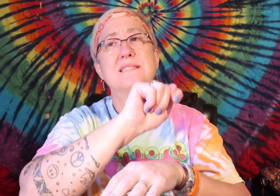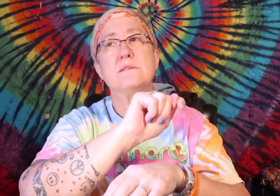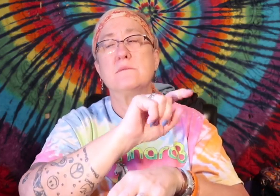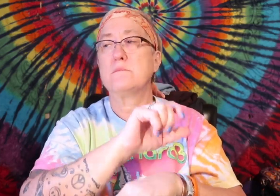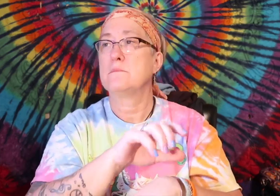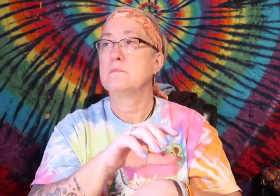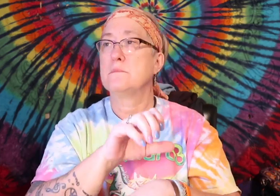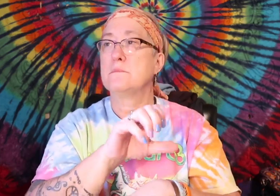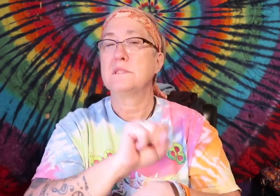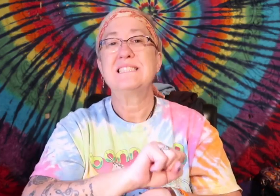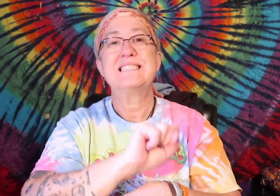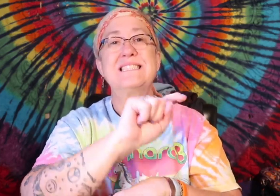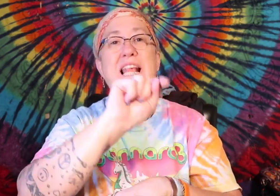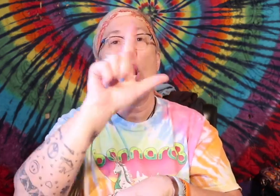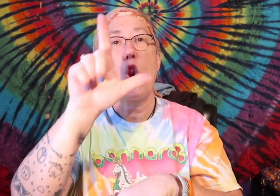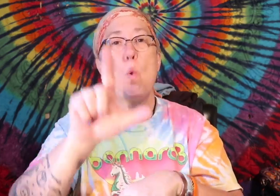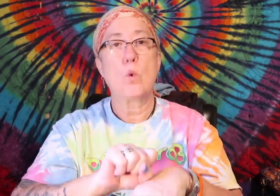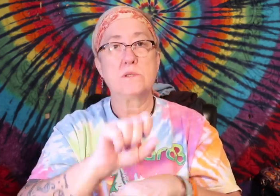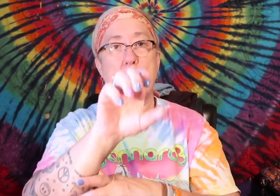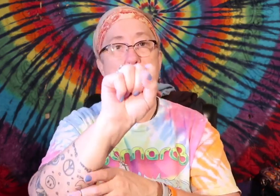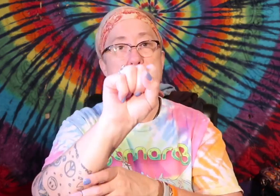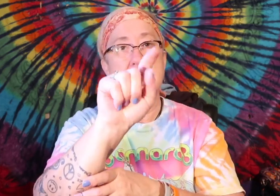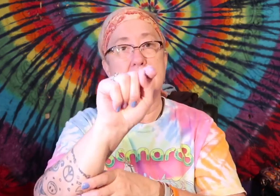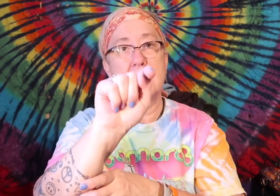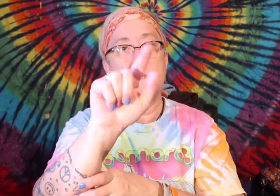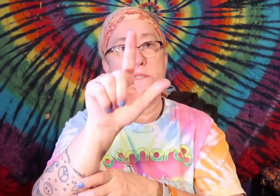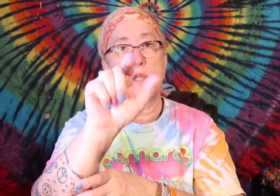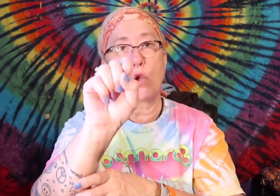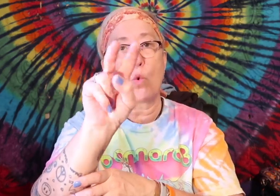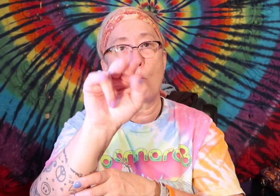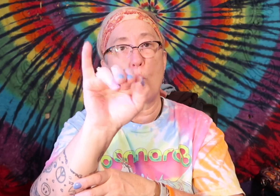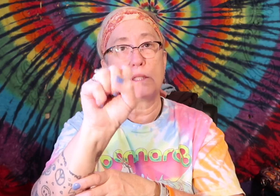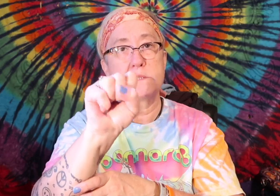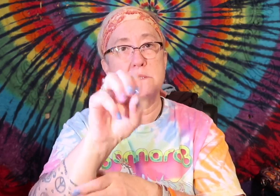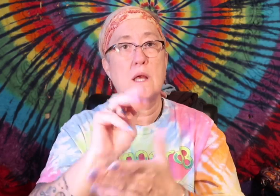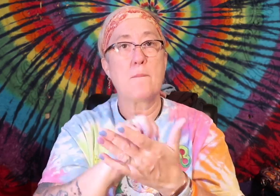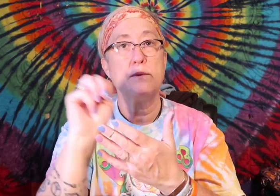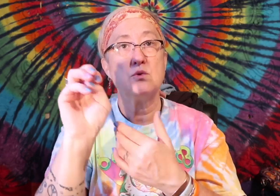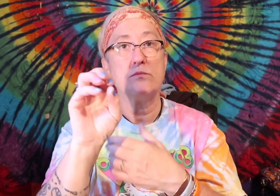time figuring out the sign for St. Louis, Missouri.